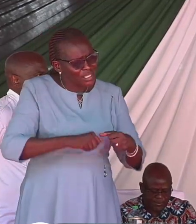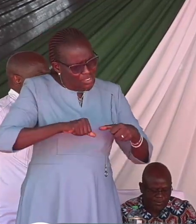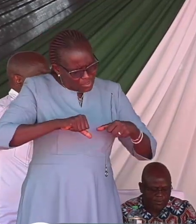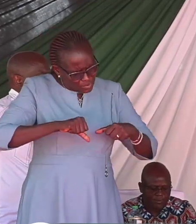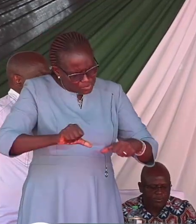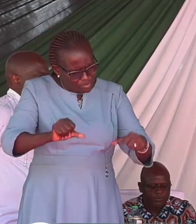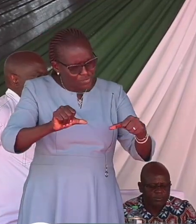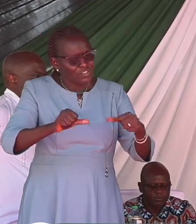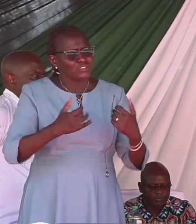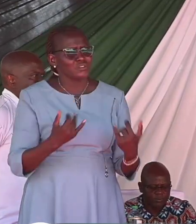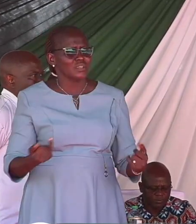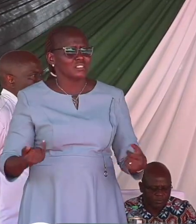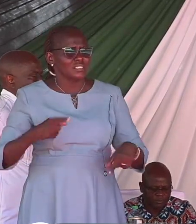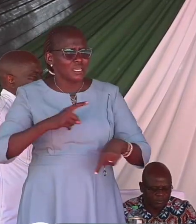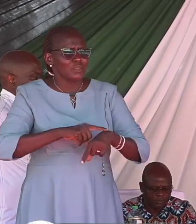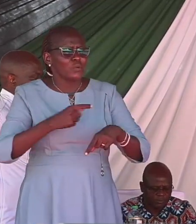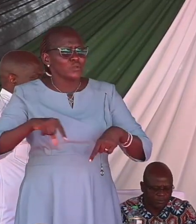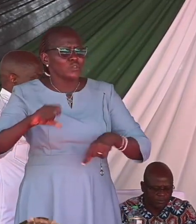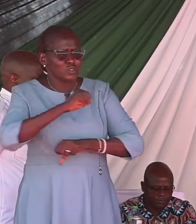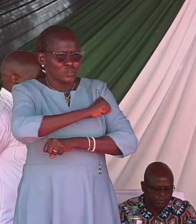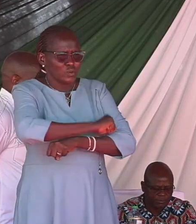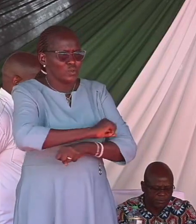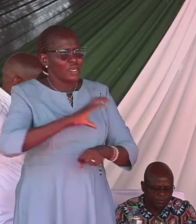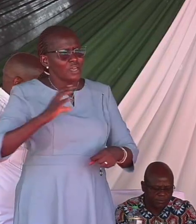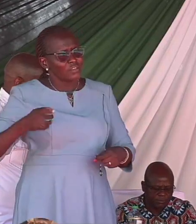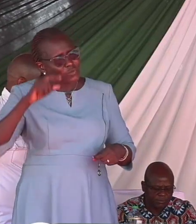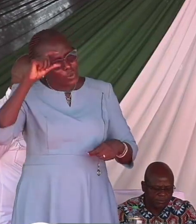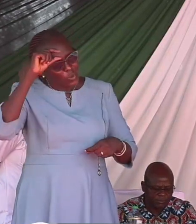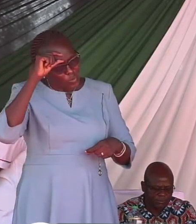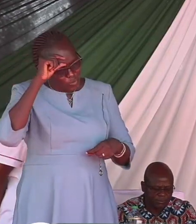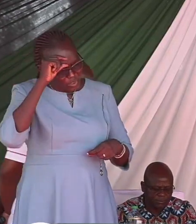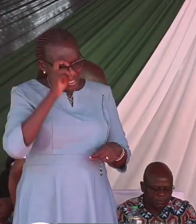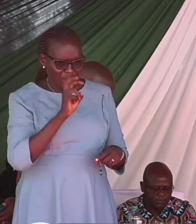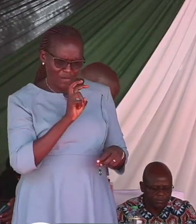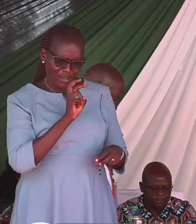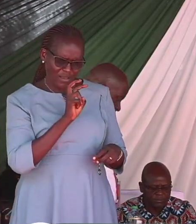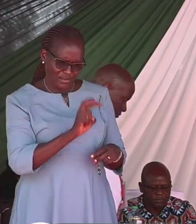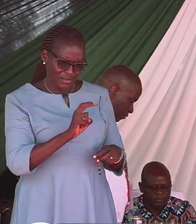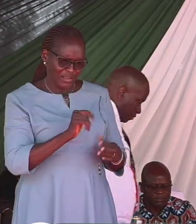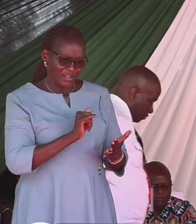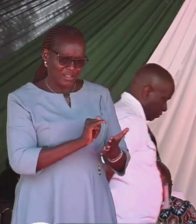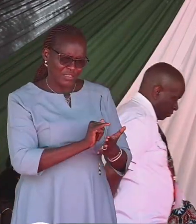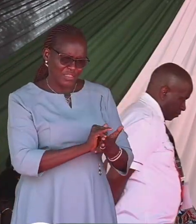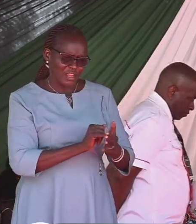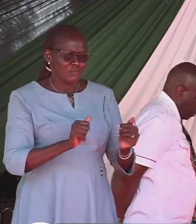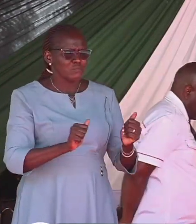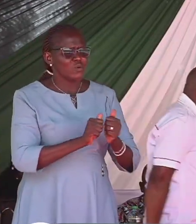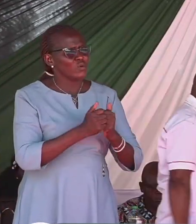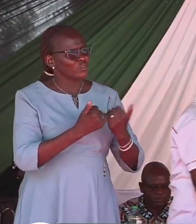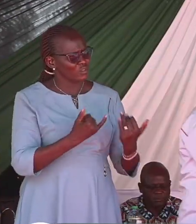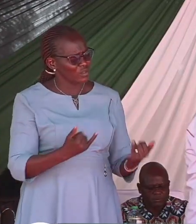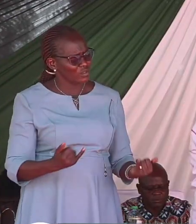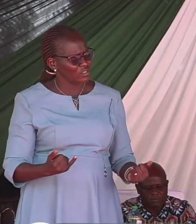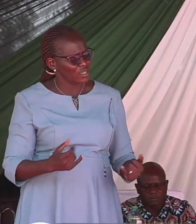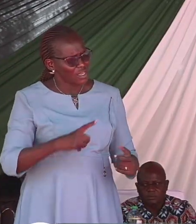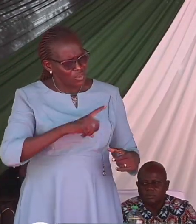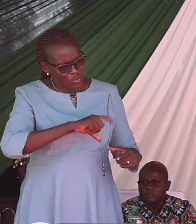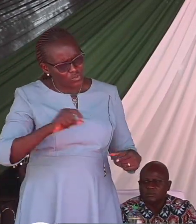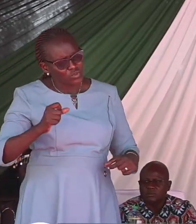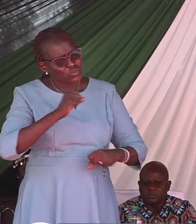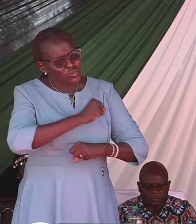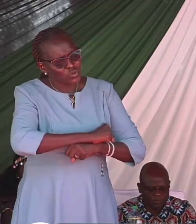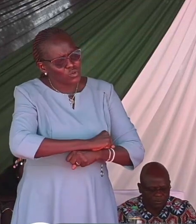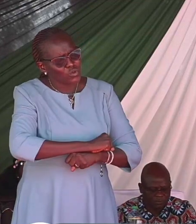as they go to school. Now, the county government of Mombasa also realized that most of the children are unable to access